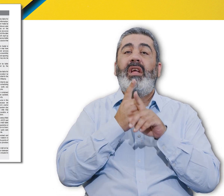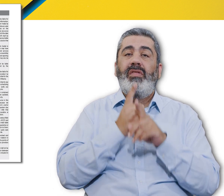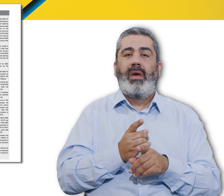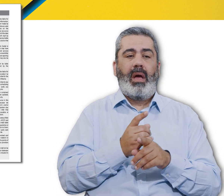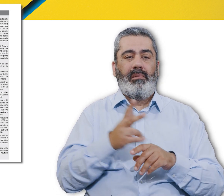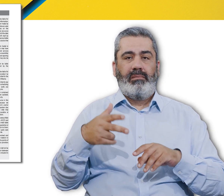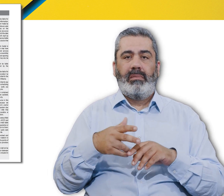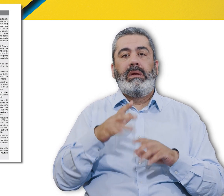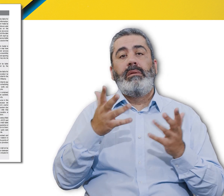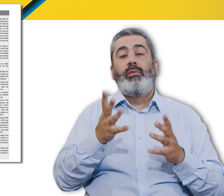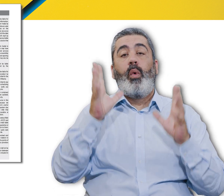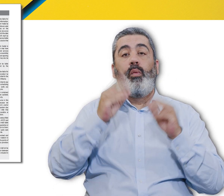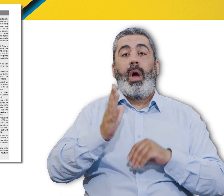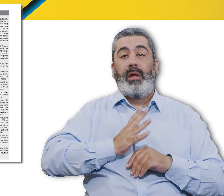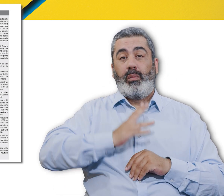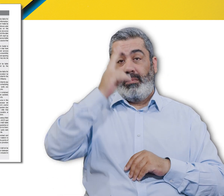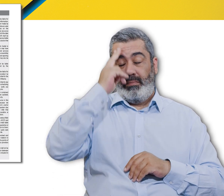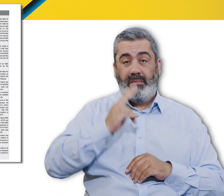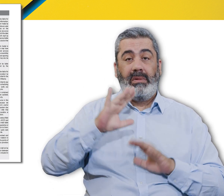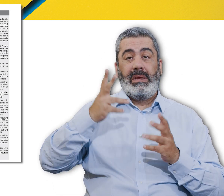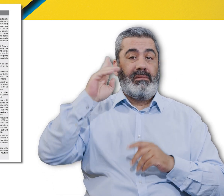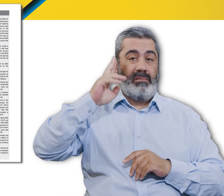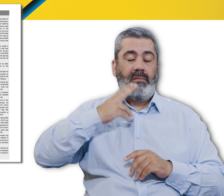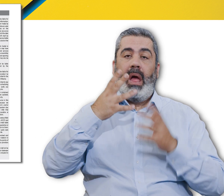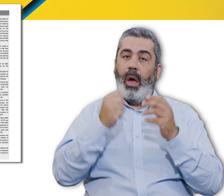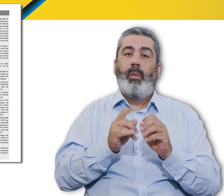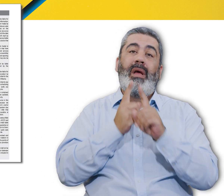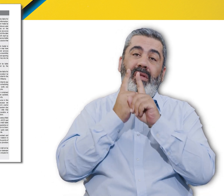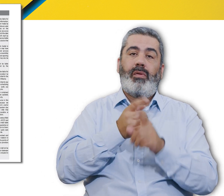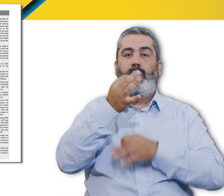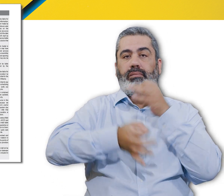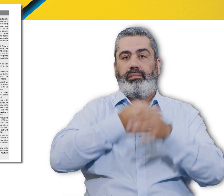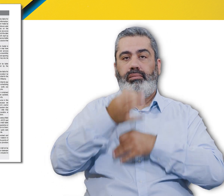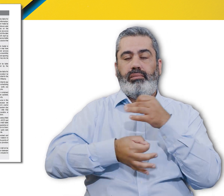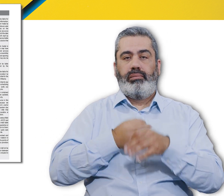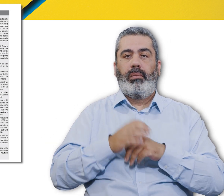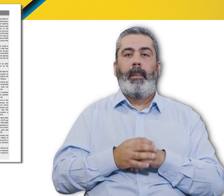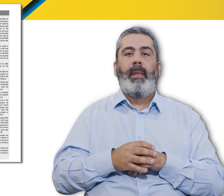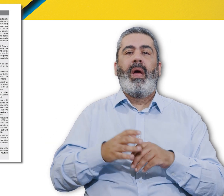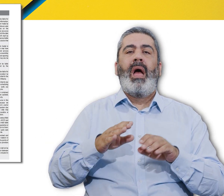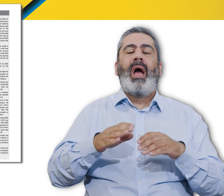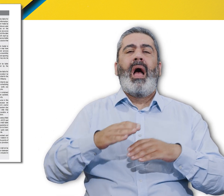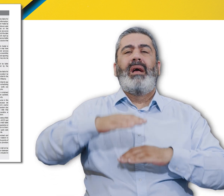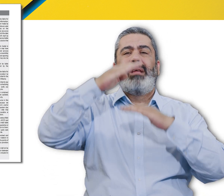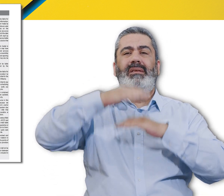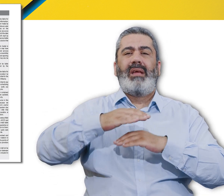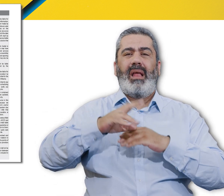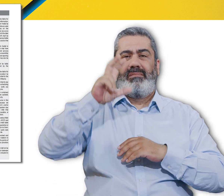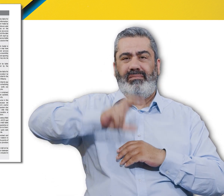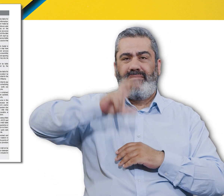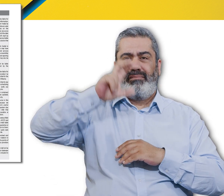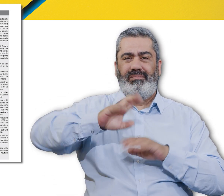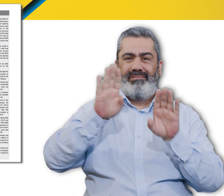accessible to wheelchair users. Where there are special provisions for people with visual or hearing problems, this is stated